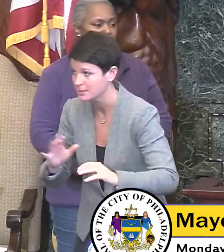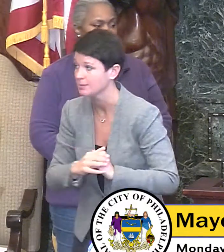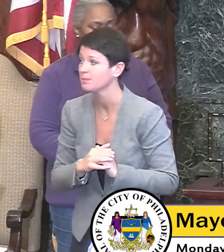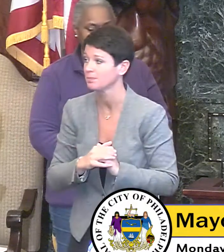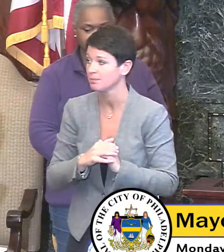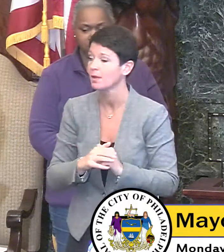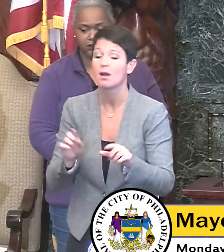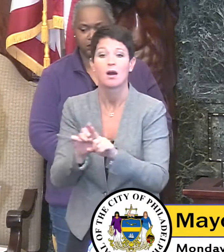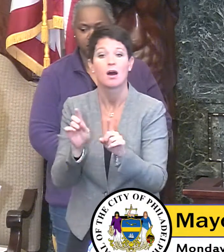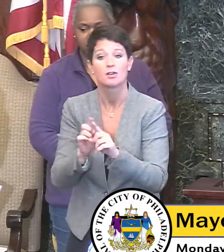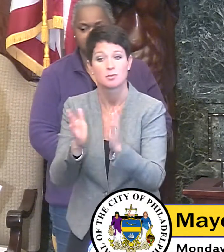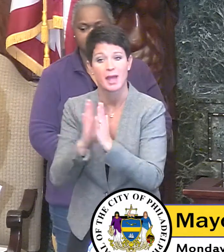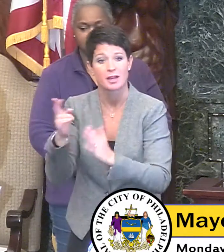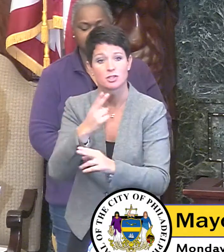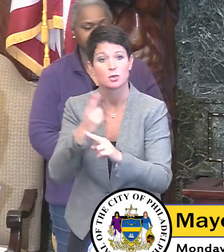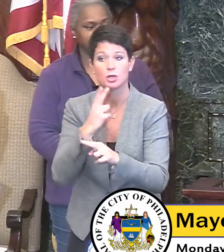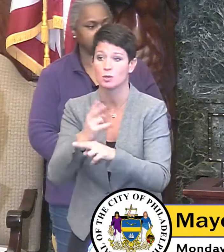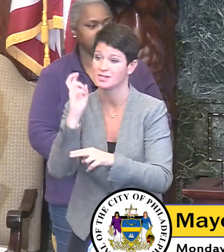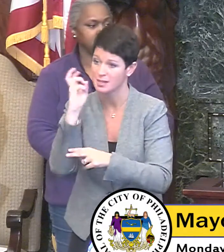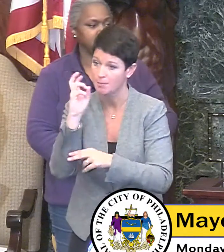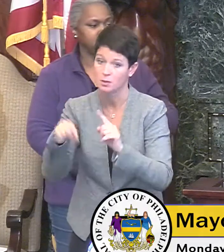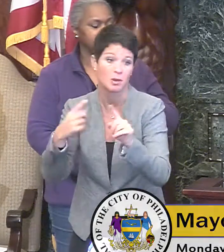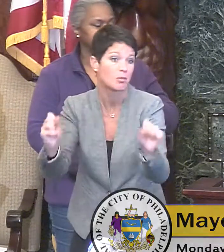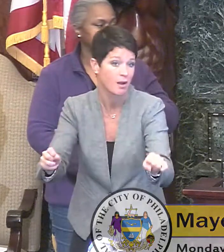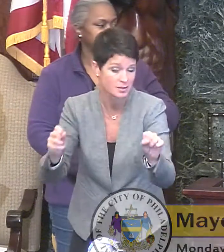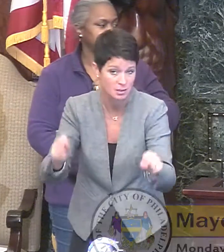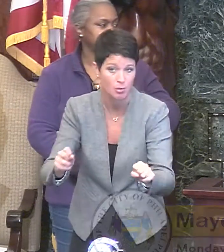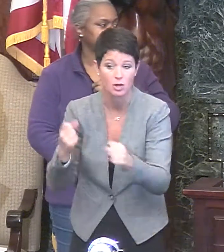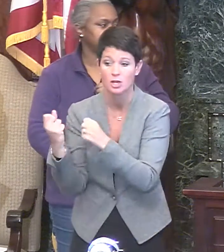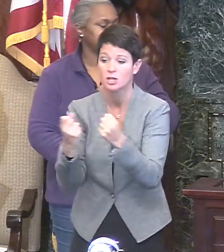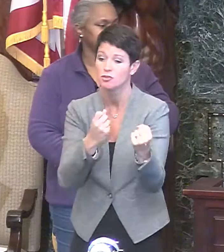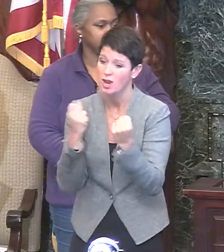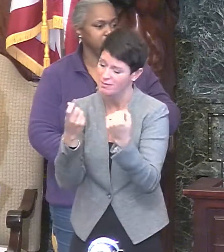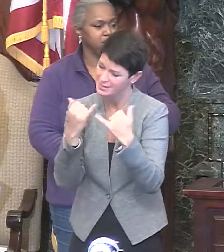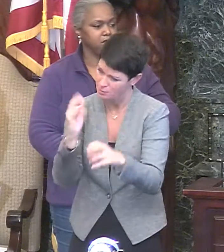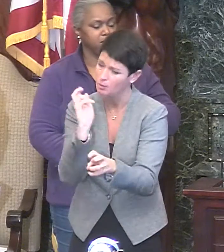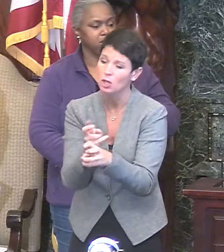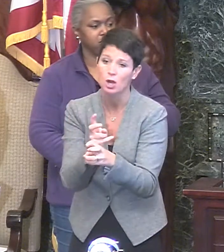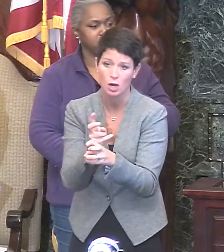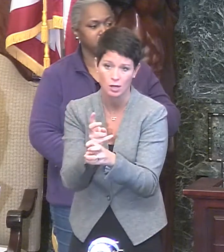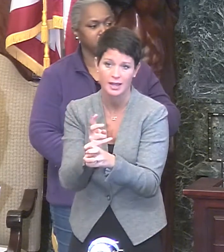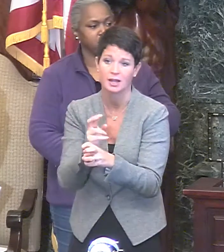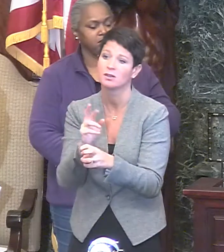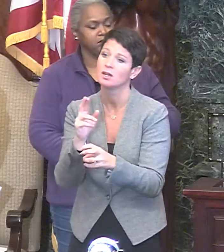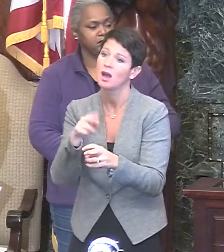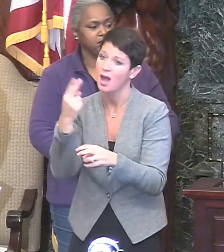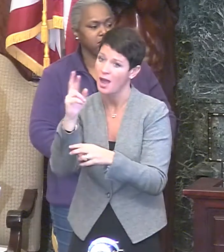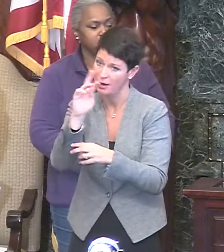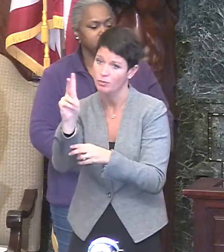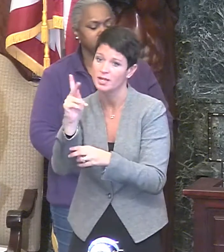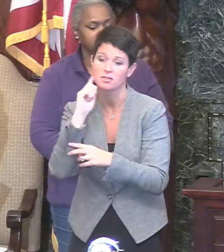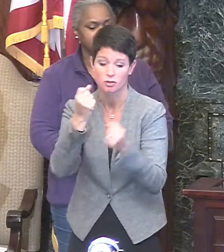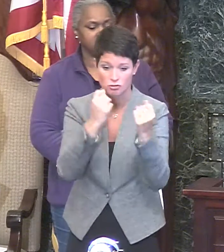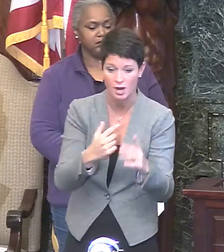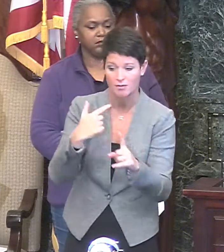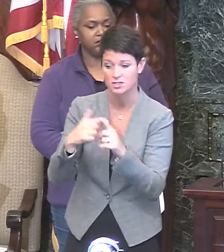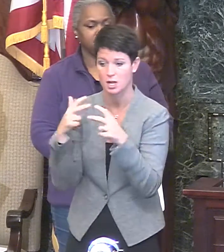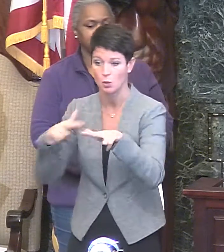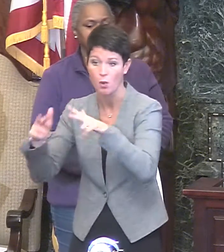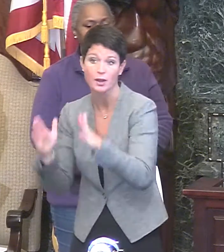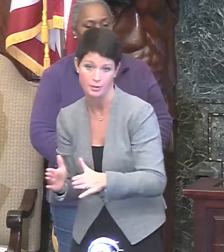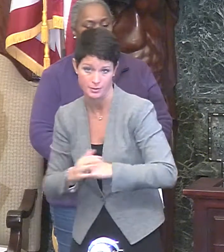going to ask people to please use mass transit whenever possible, and driving will still be difficult and very risky for both the drivers and for our